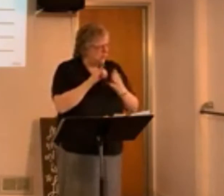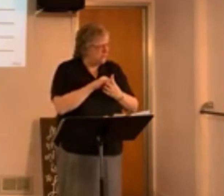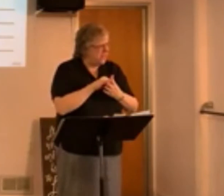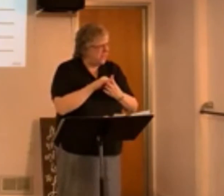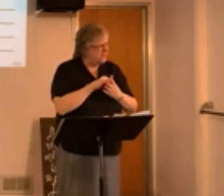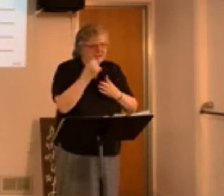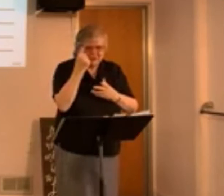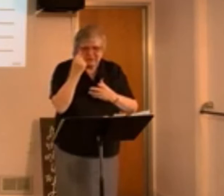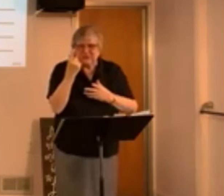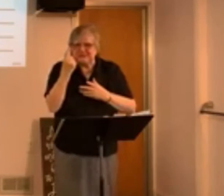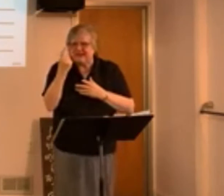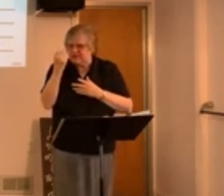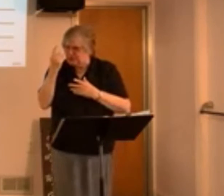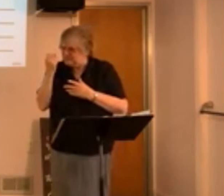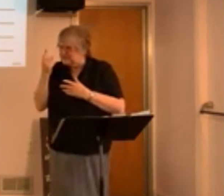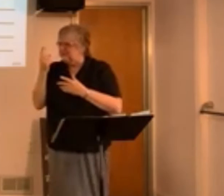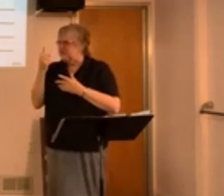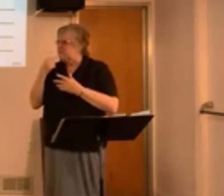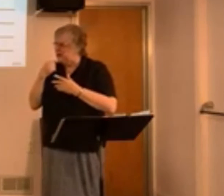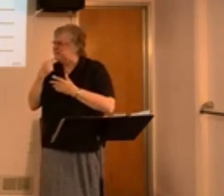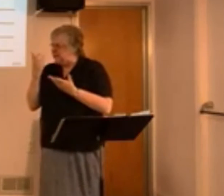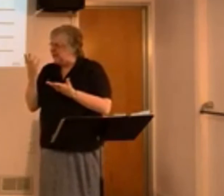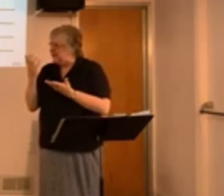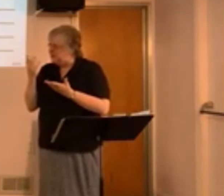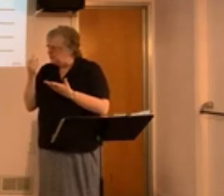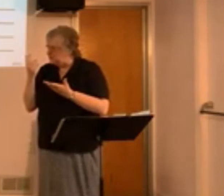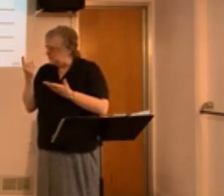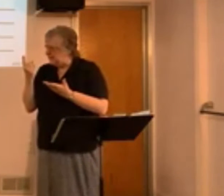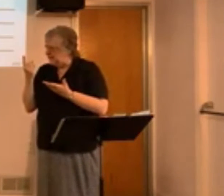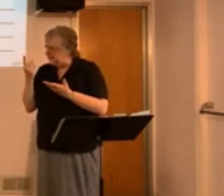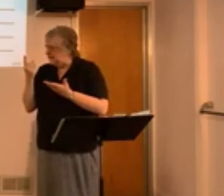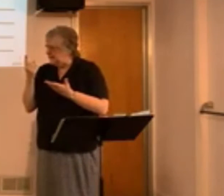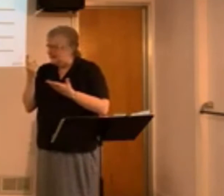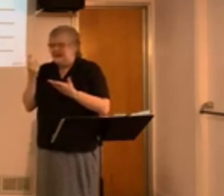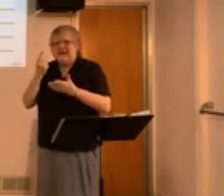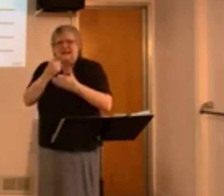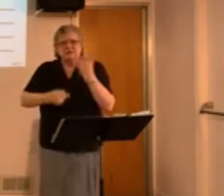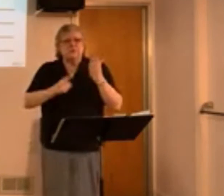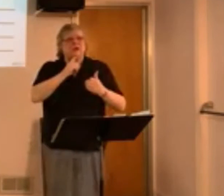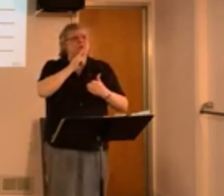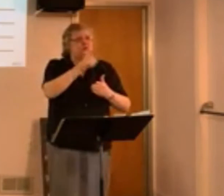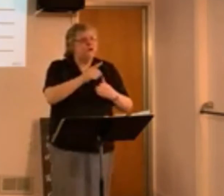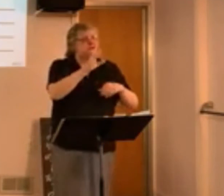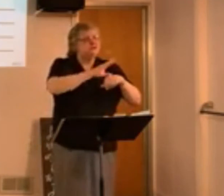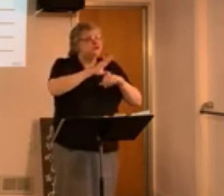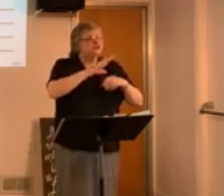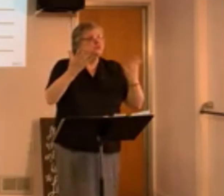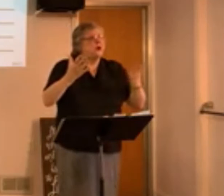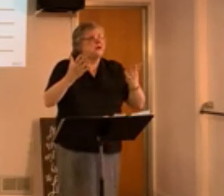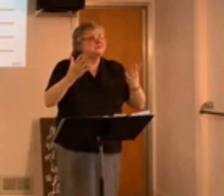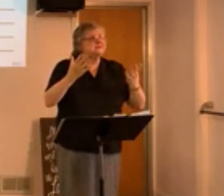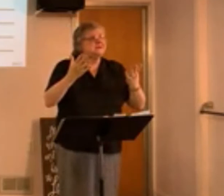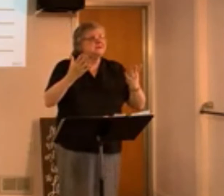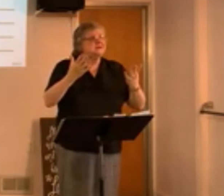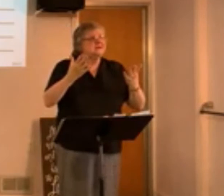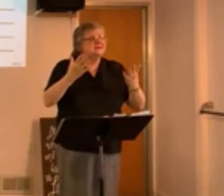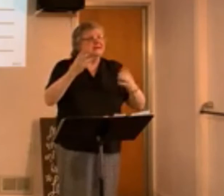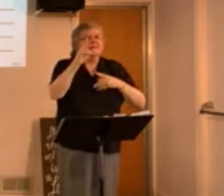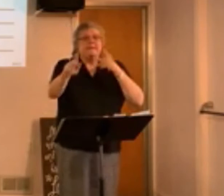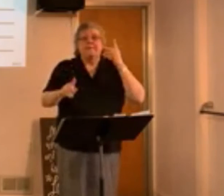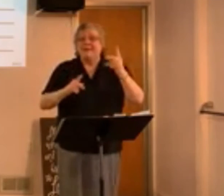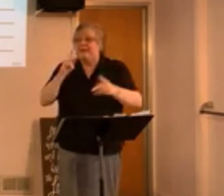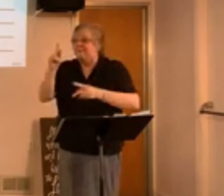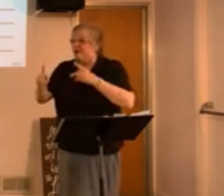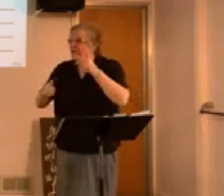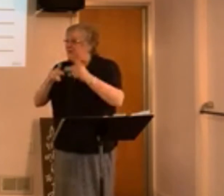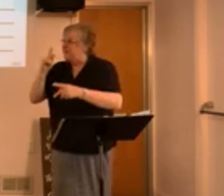Are you with me? Are you following where I'm going? Can you guess what the real church is? It's the